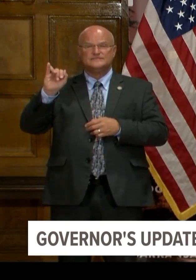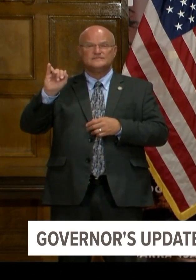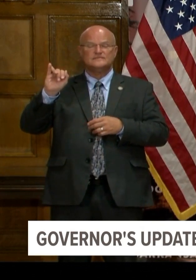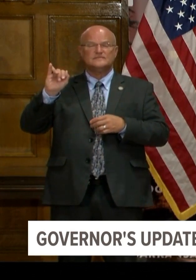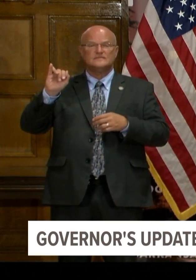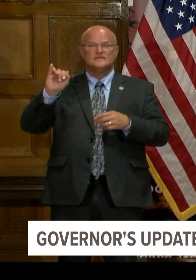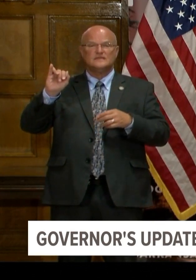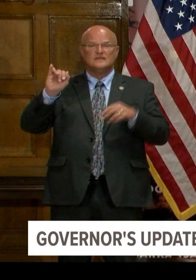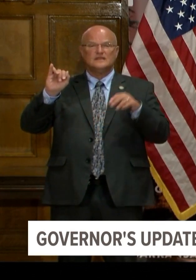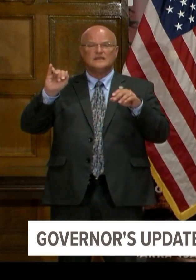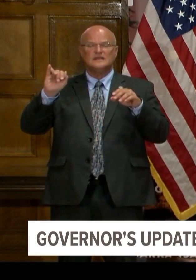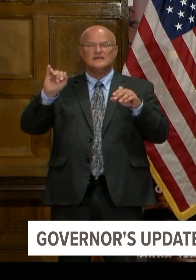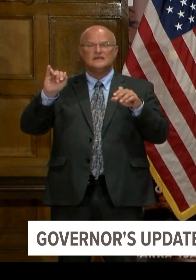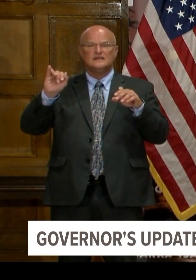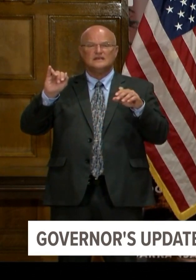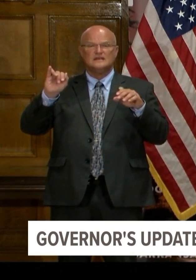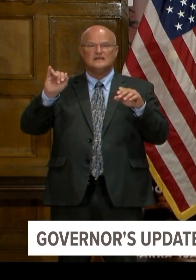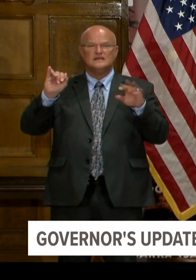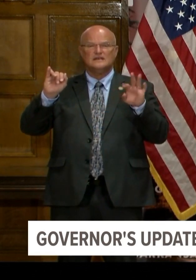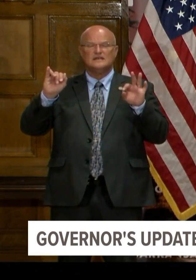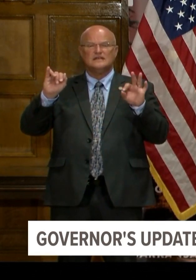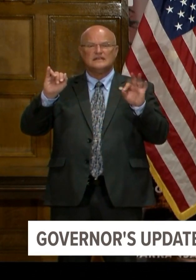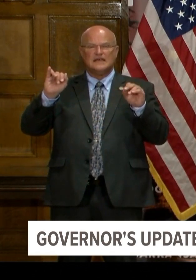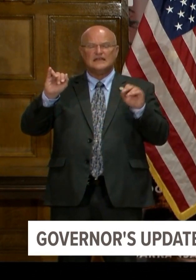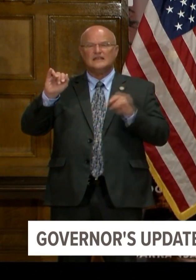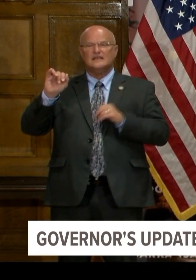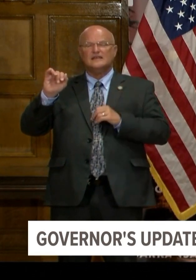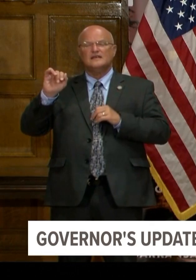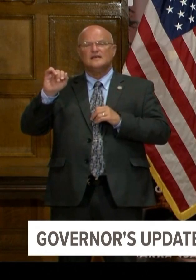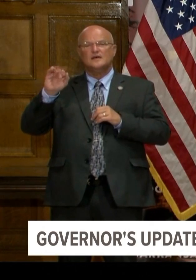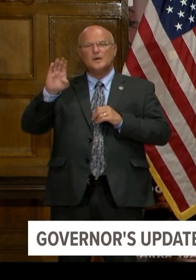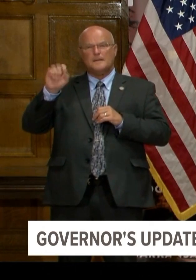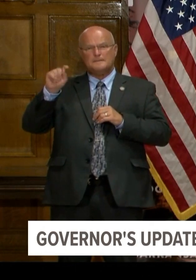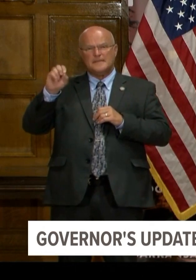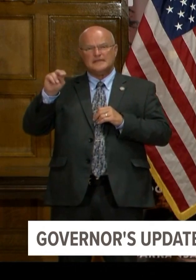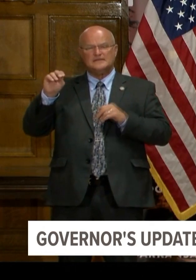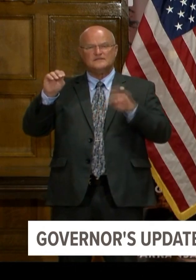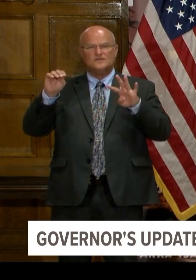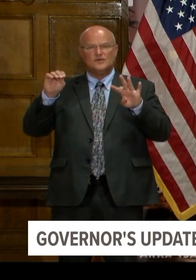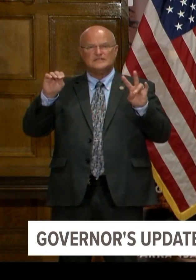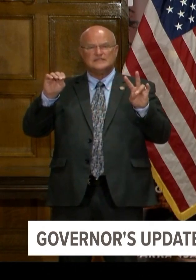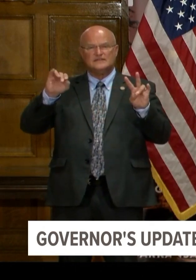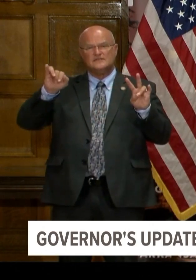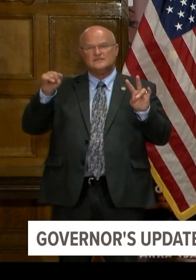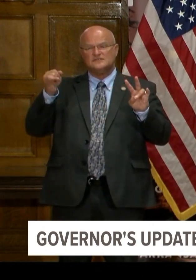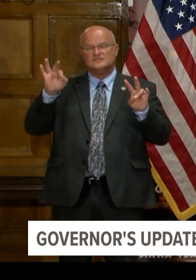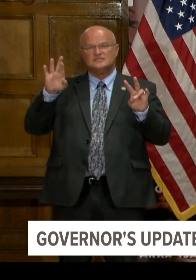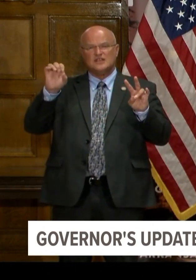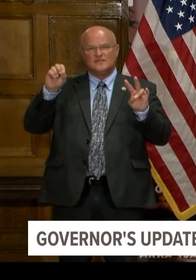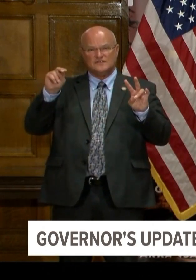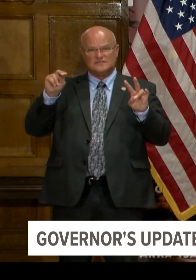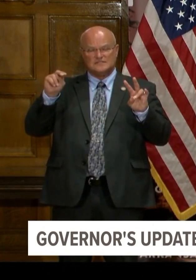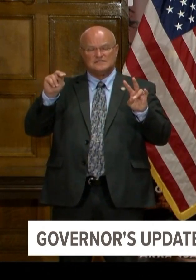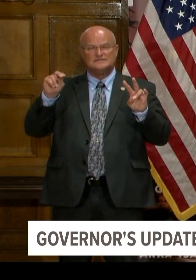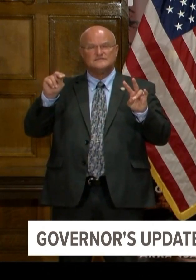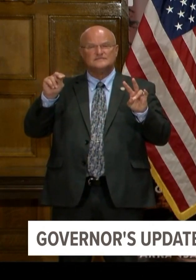of 90 cases. Benton, 47 cases, was number 3. Jefferson County